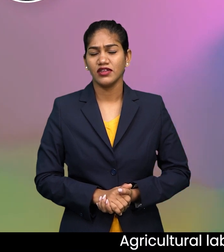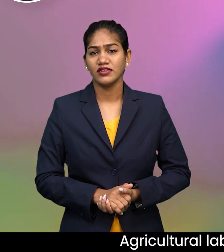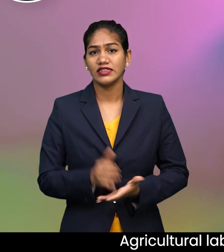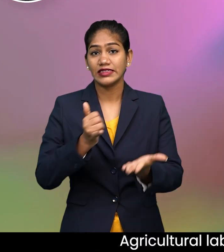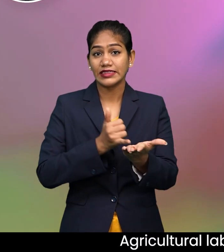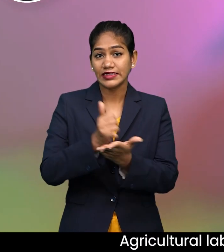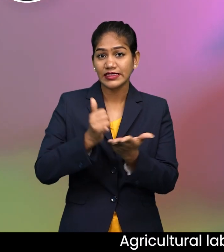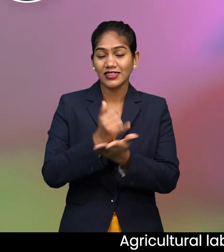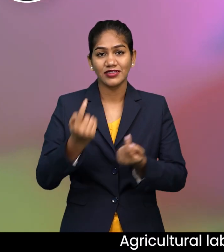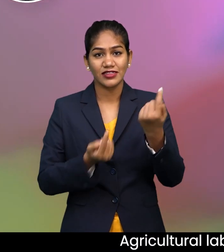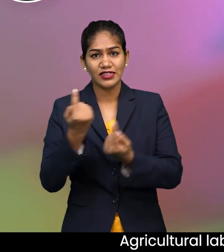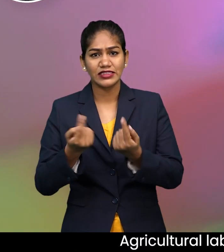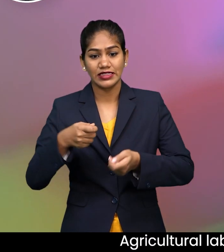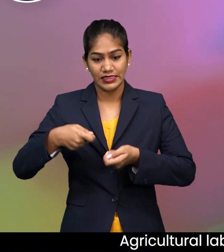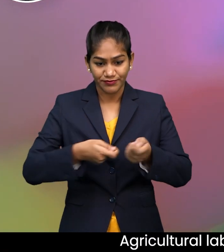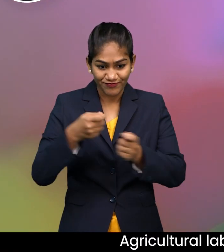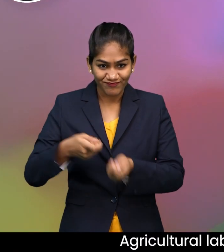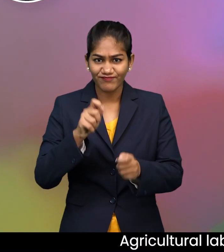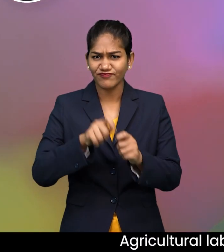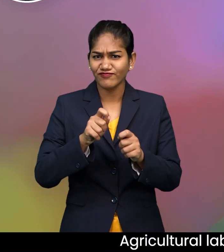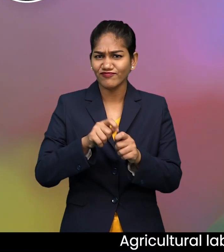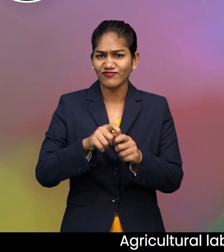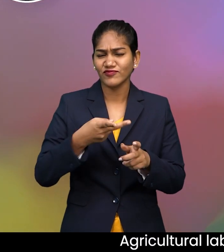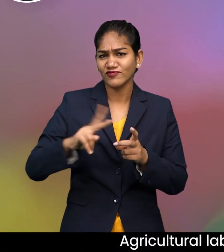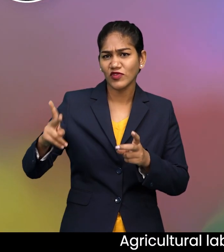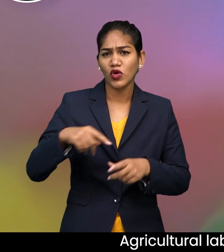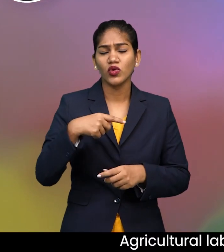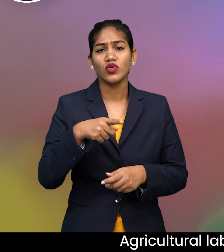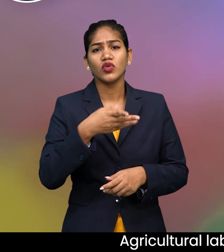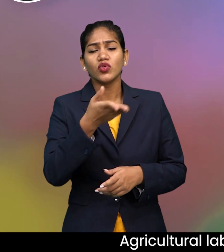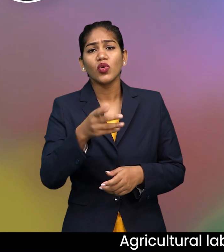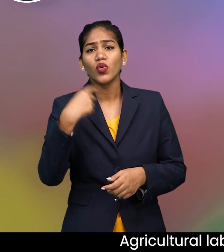Agricultural laborers are those who work on